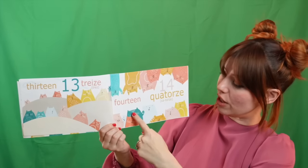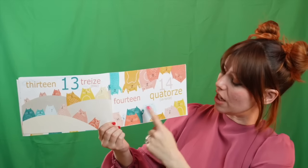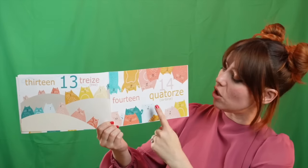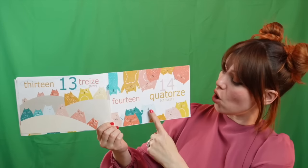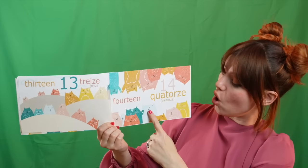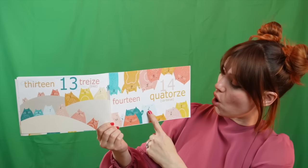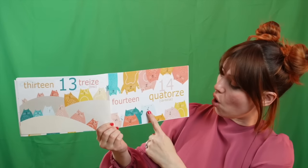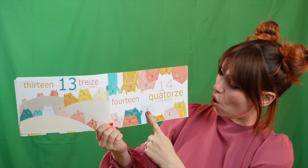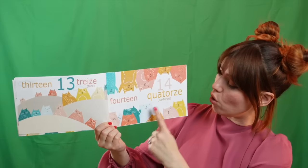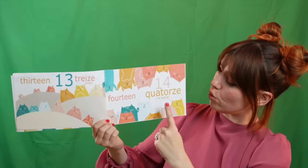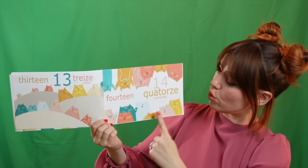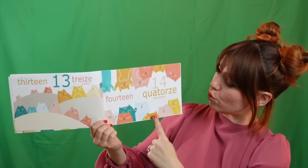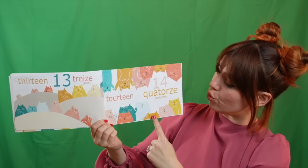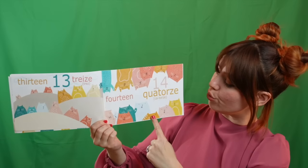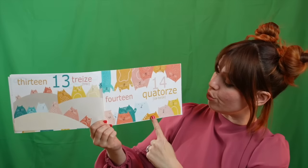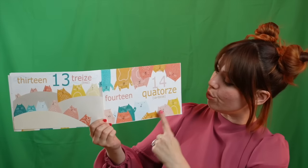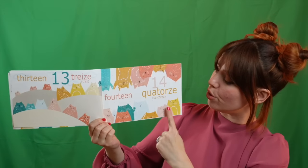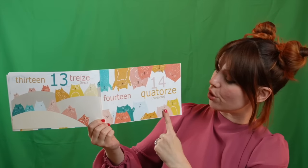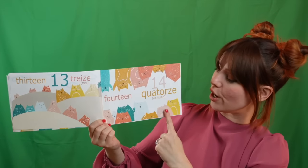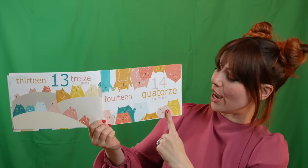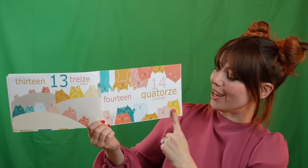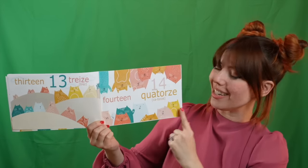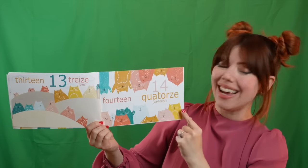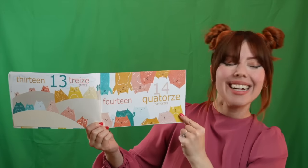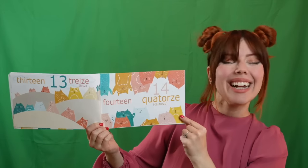dix, onze, douze, treize,